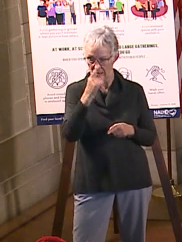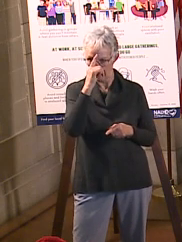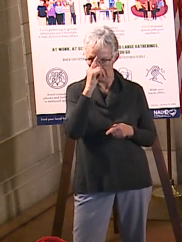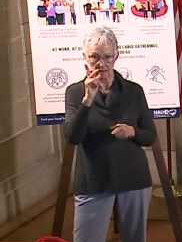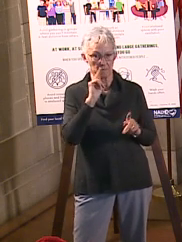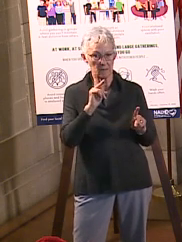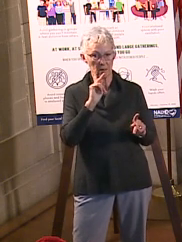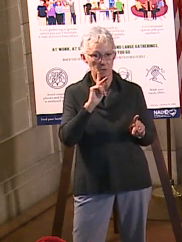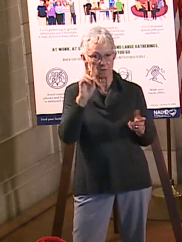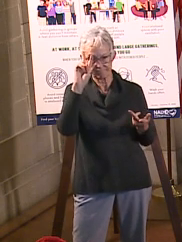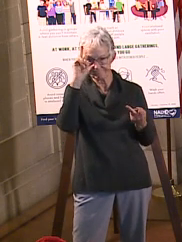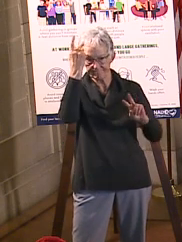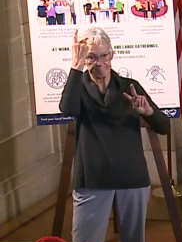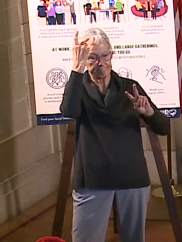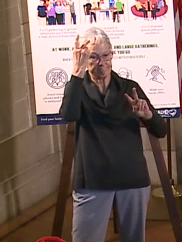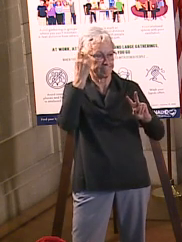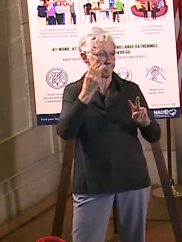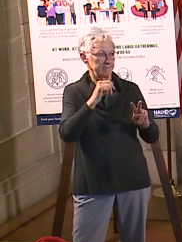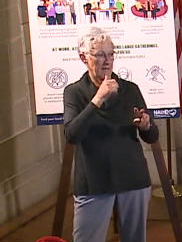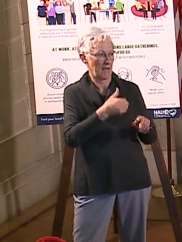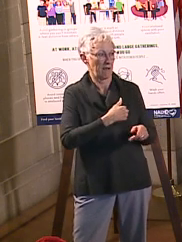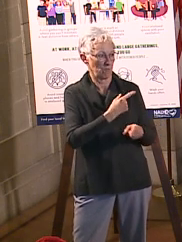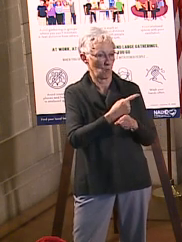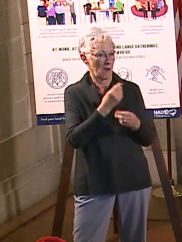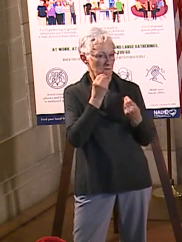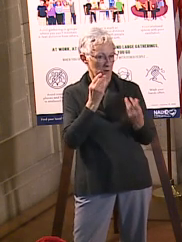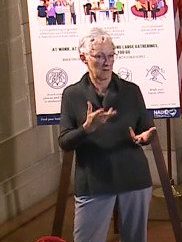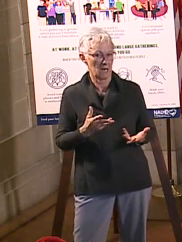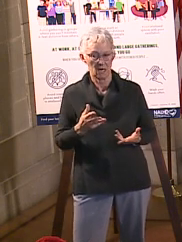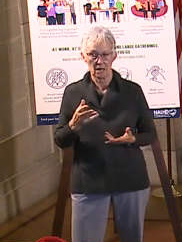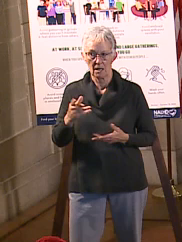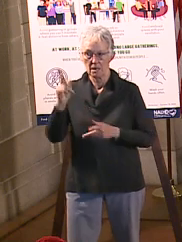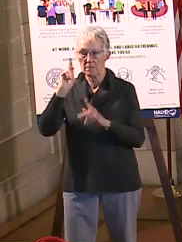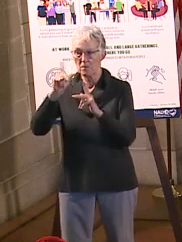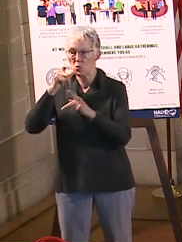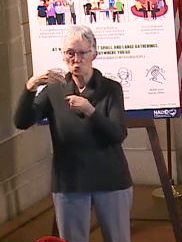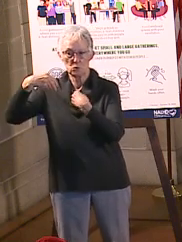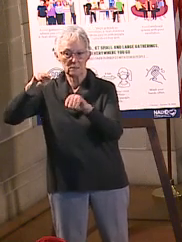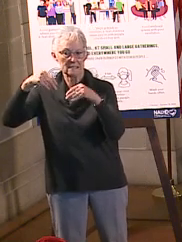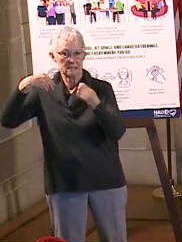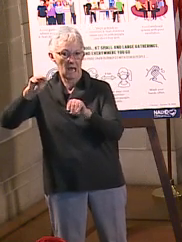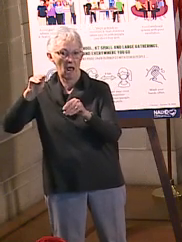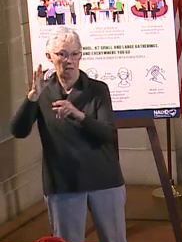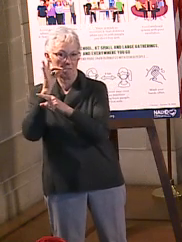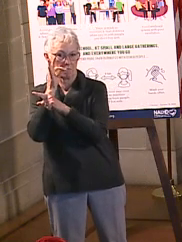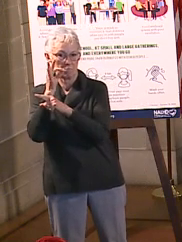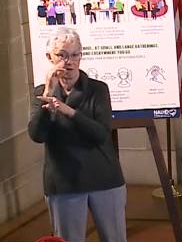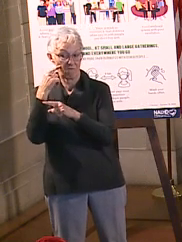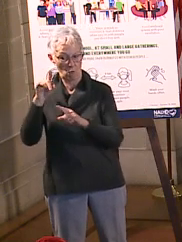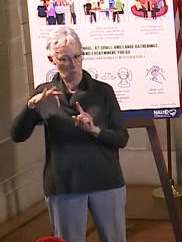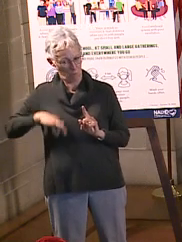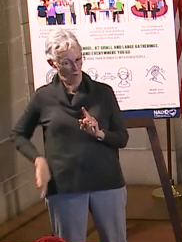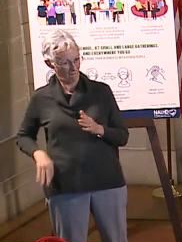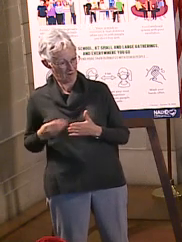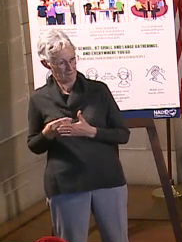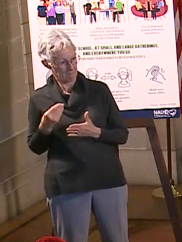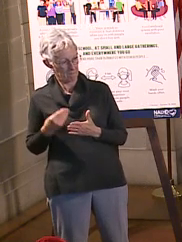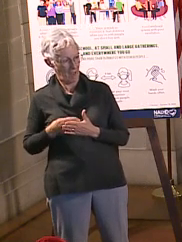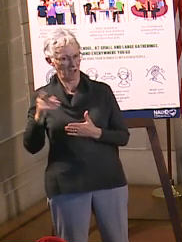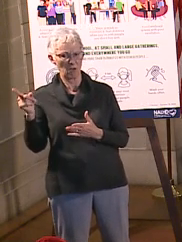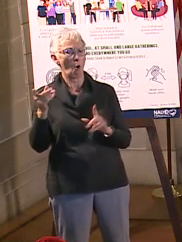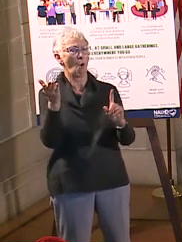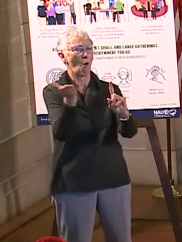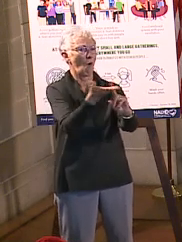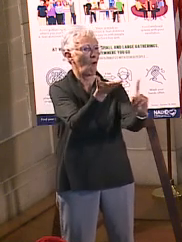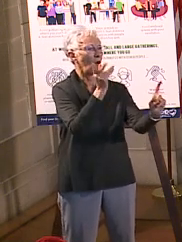there by this big industry, marijuana, the people who are selling marijuana for a profit, that somehow this is benign.